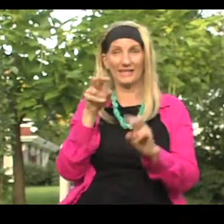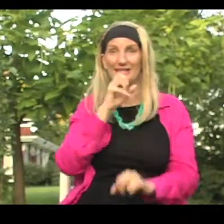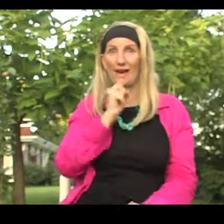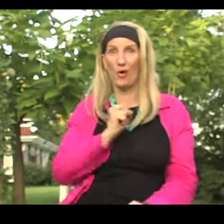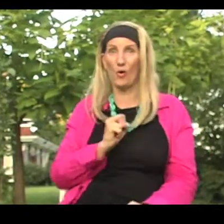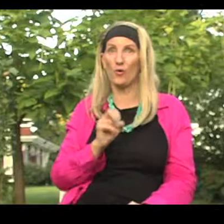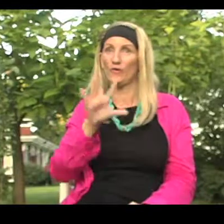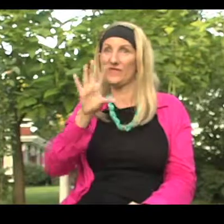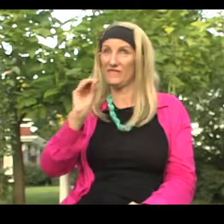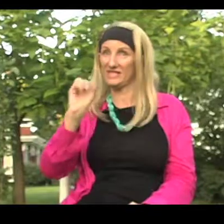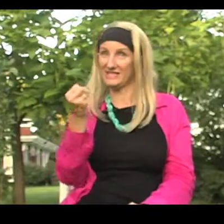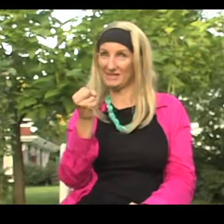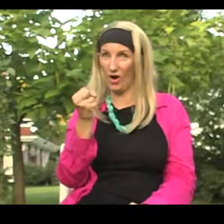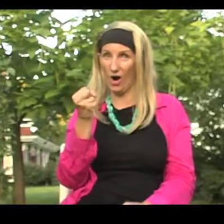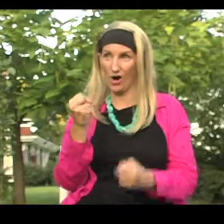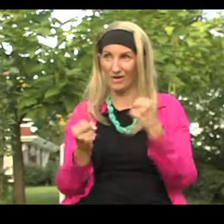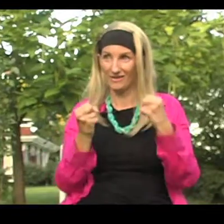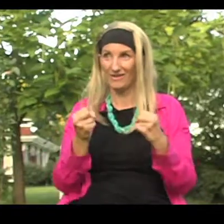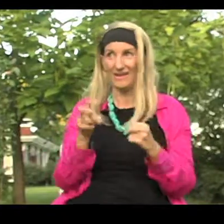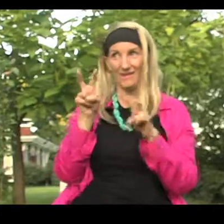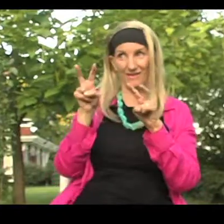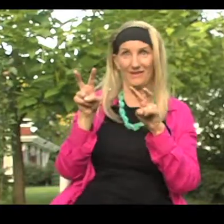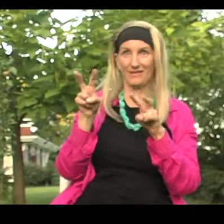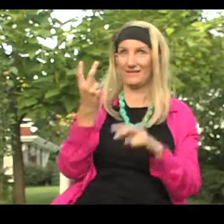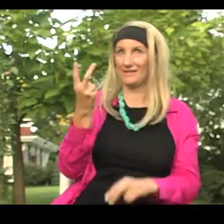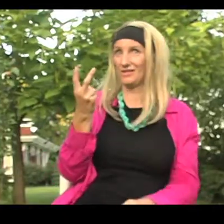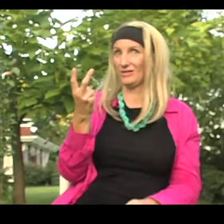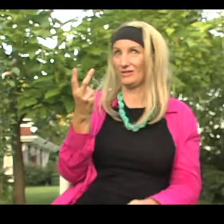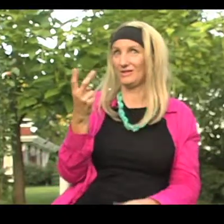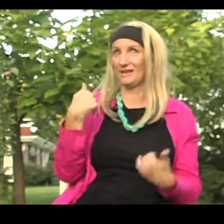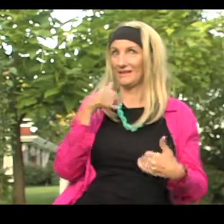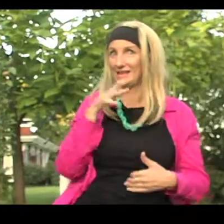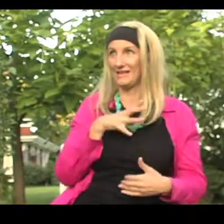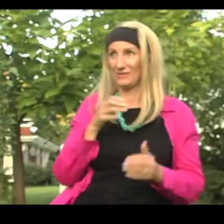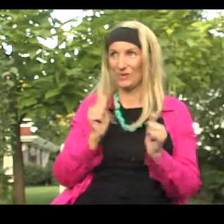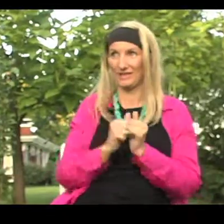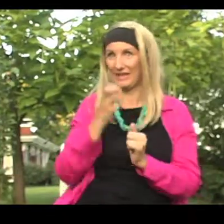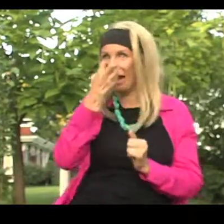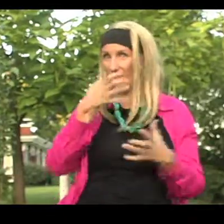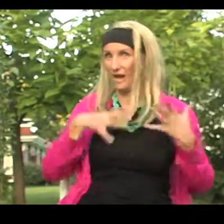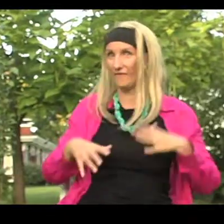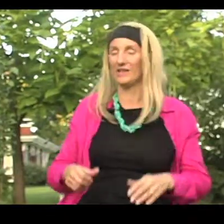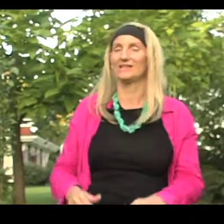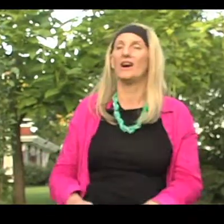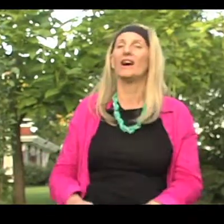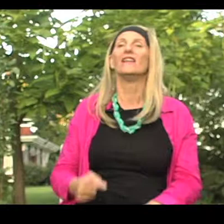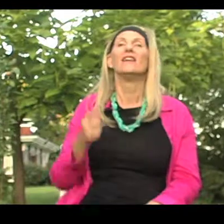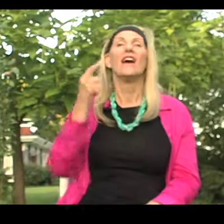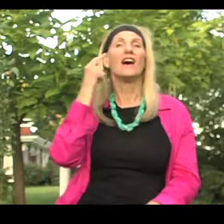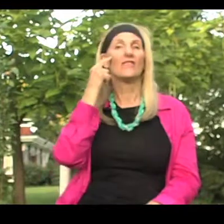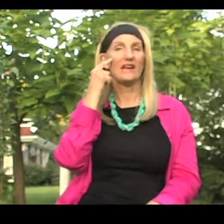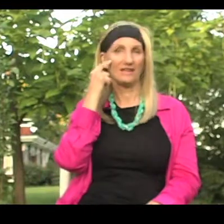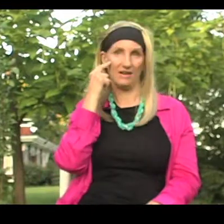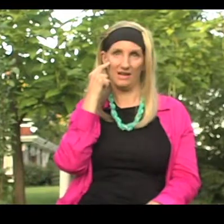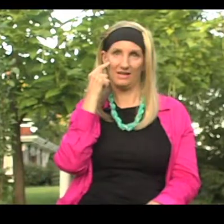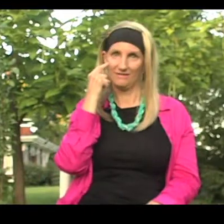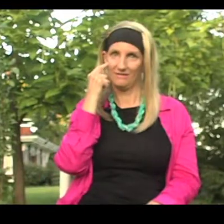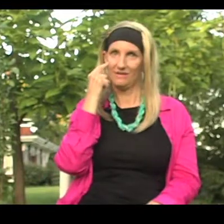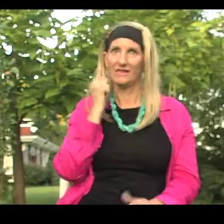at that old 50s car, and they looked at these two young ladies with clown outfits on, and they thought that it